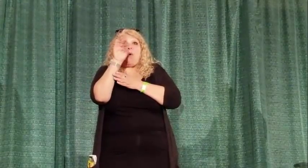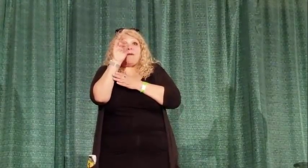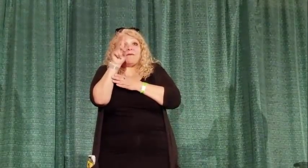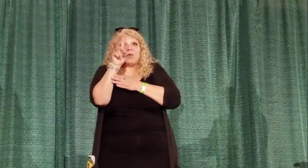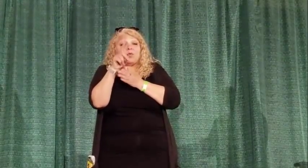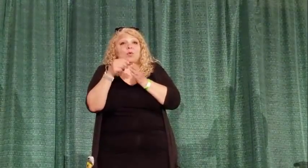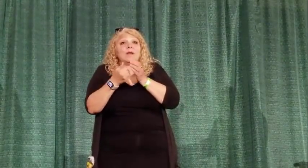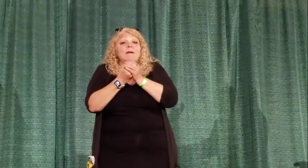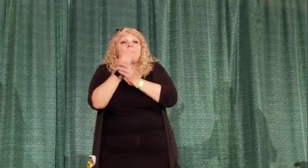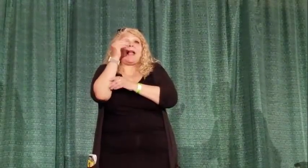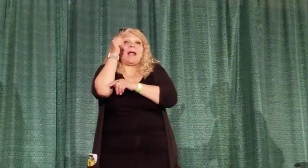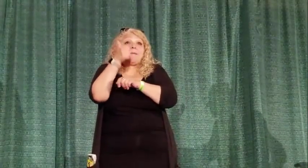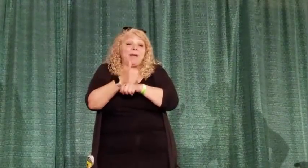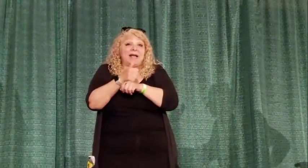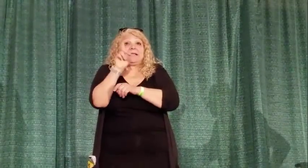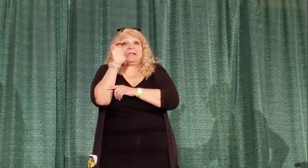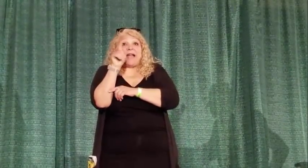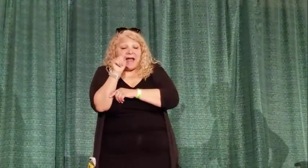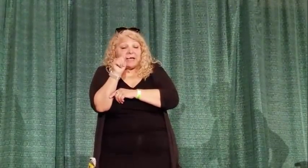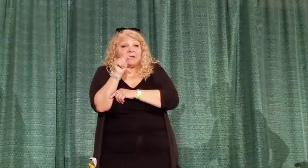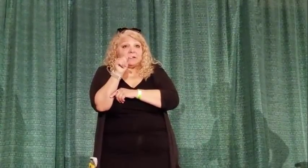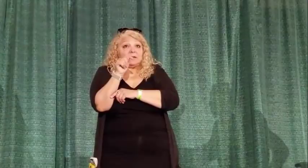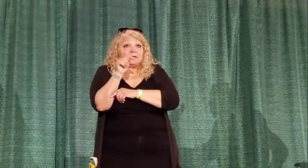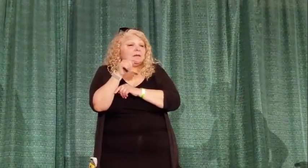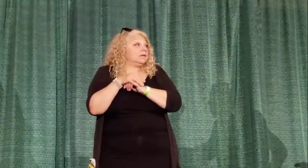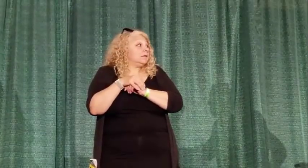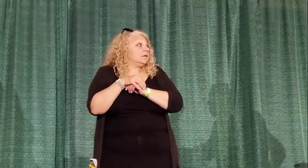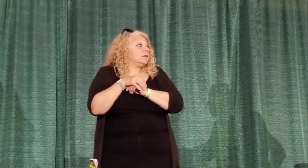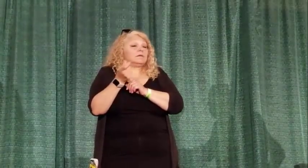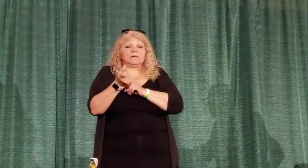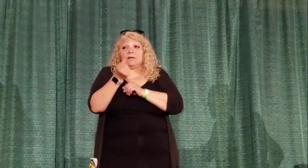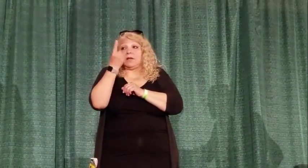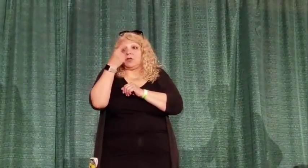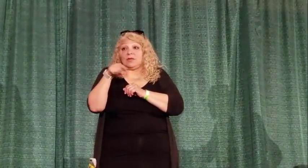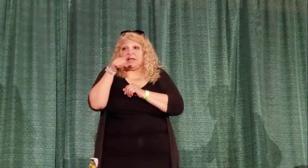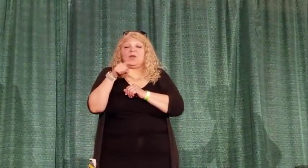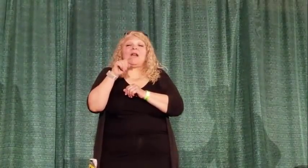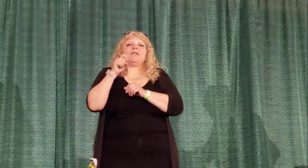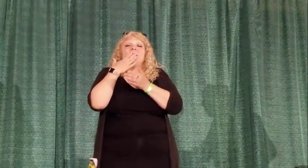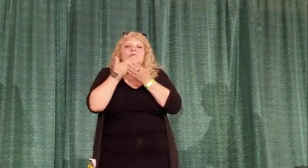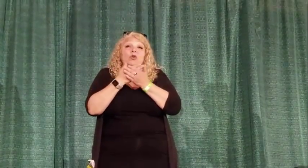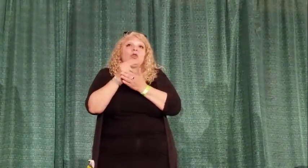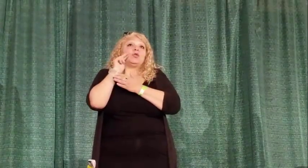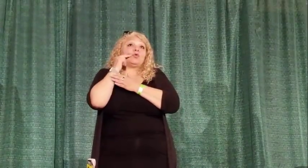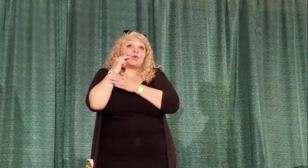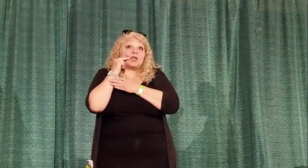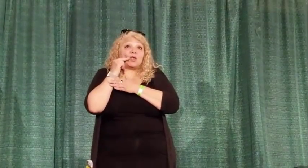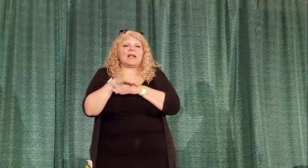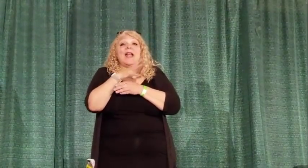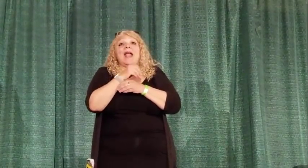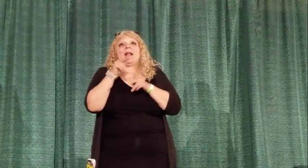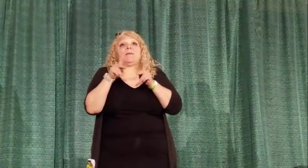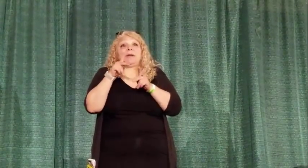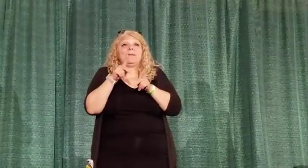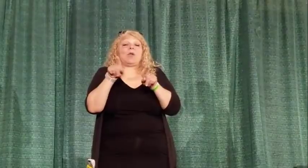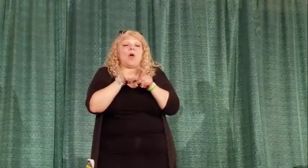that's designed to be nutrient-rich. It's more directed towards nutritional excellence. And people lost more weight than any